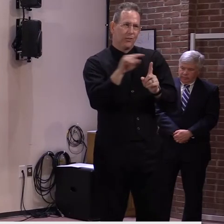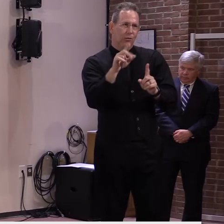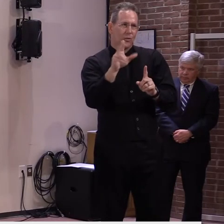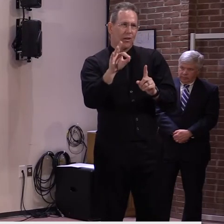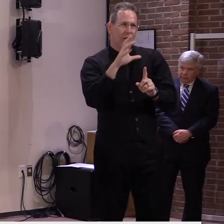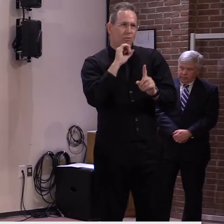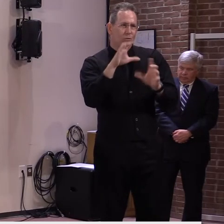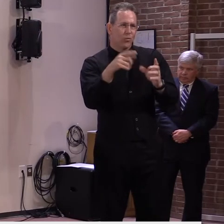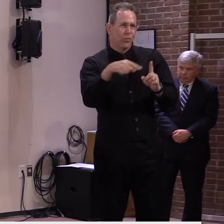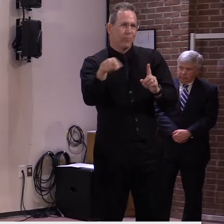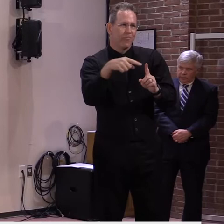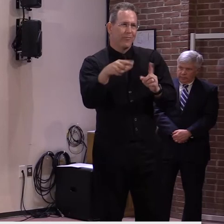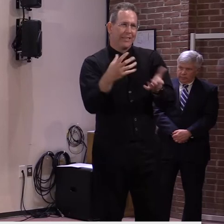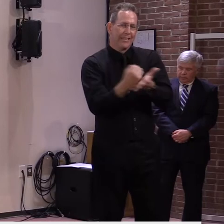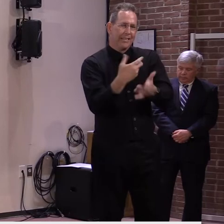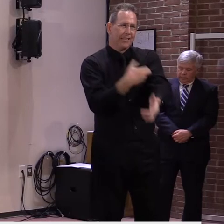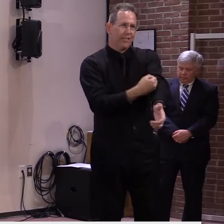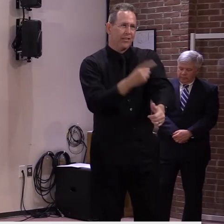Thank you.